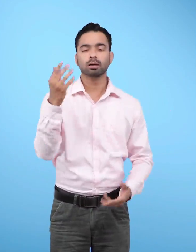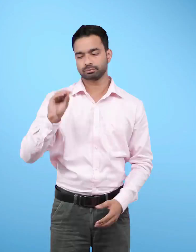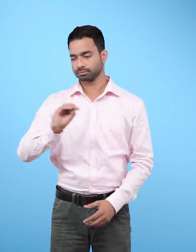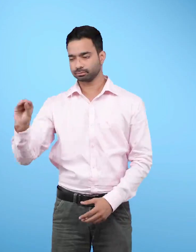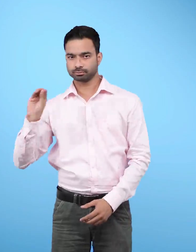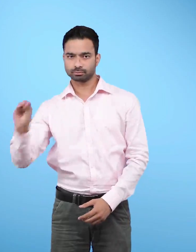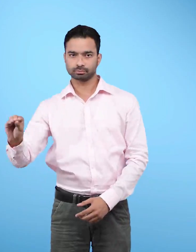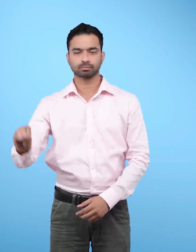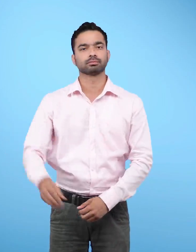Dash.